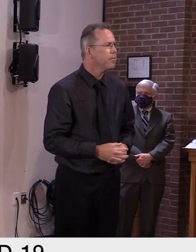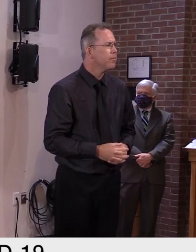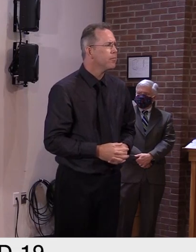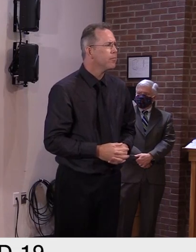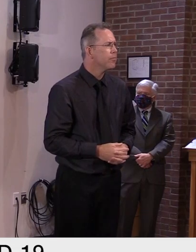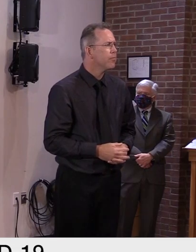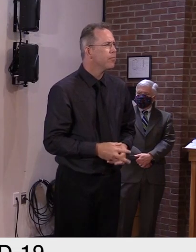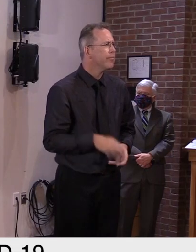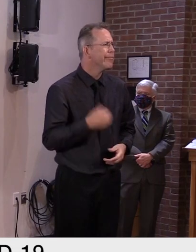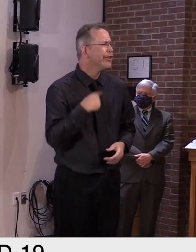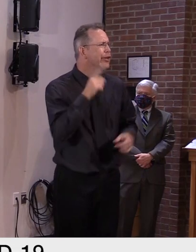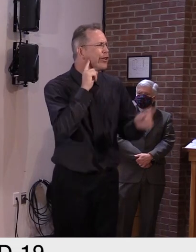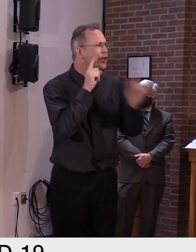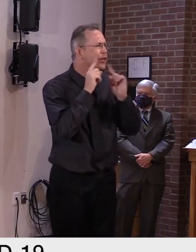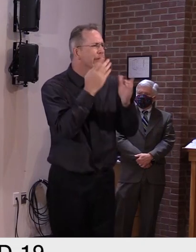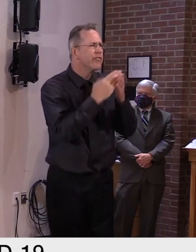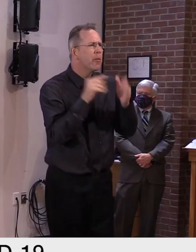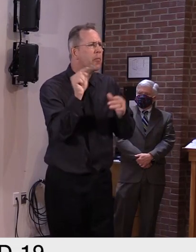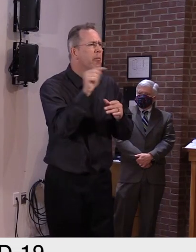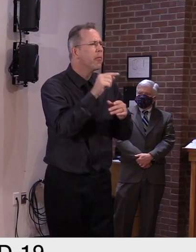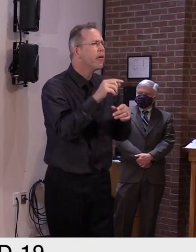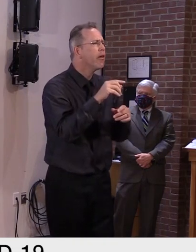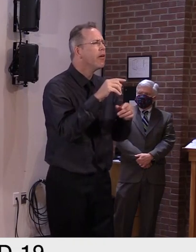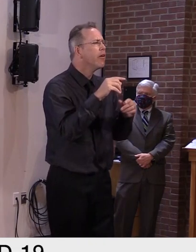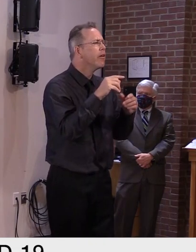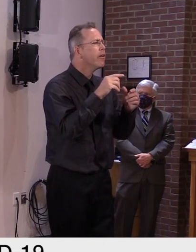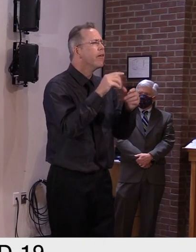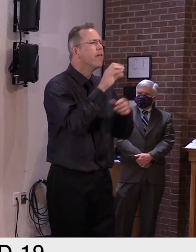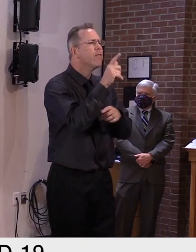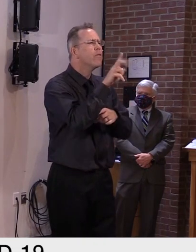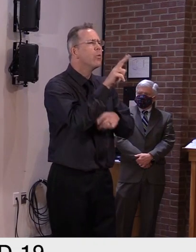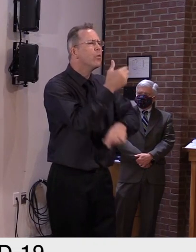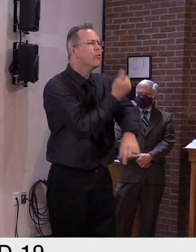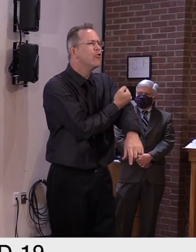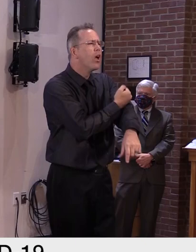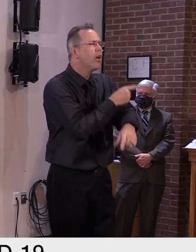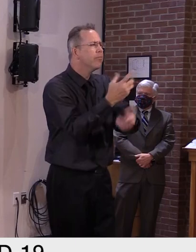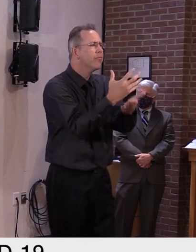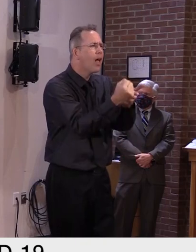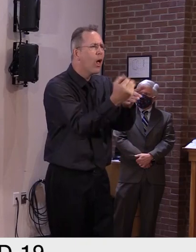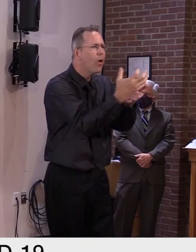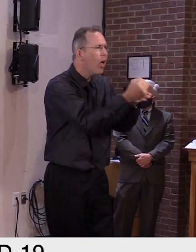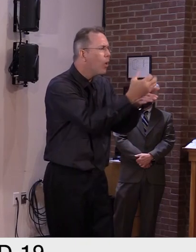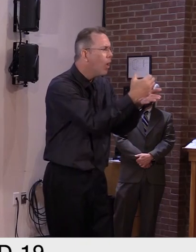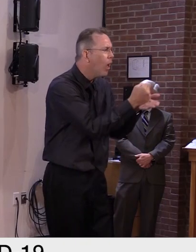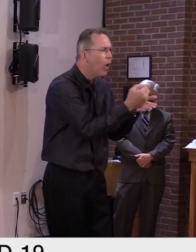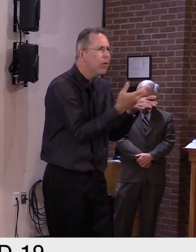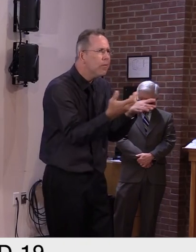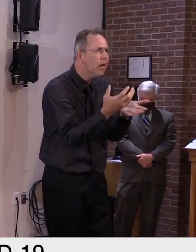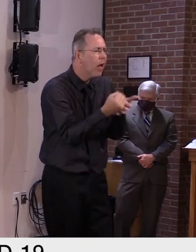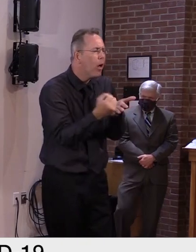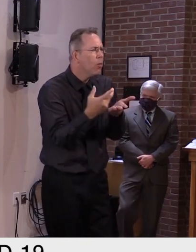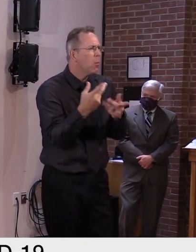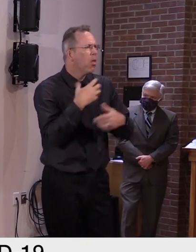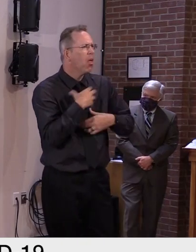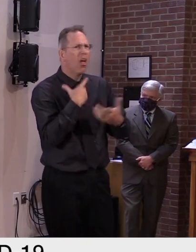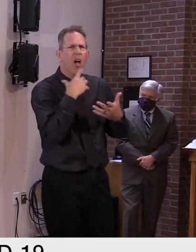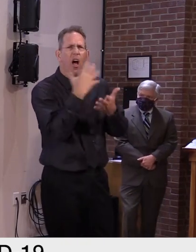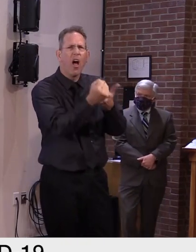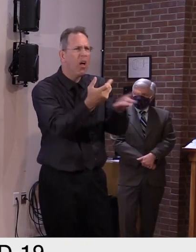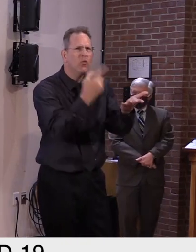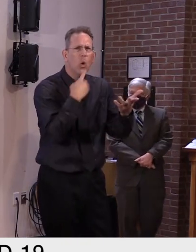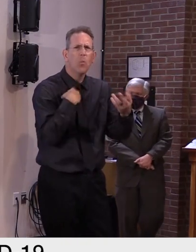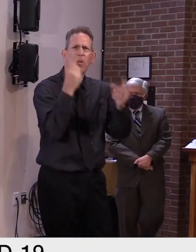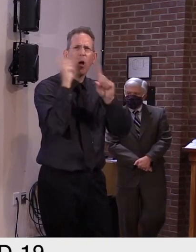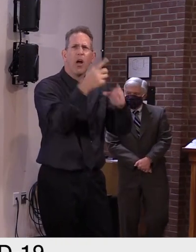we had a complaint from one of our readers that when they went for the flu shot, there was none available. Yeah, I think Dr.